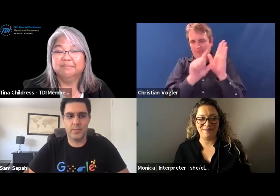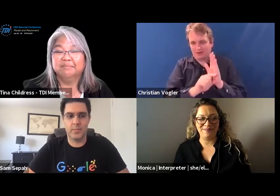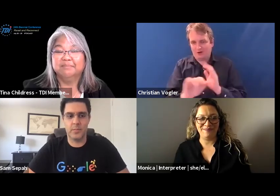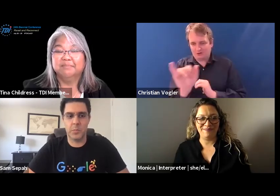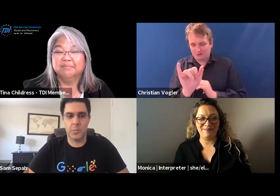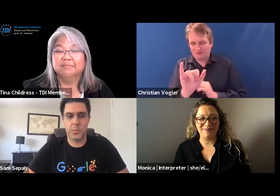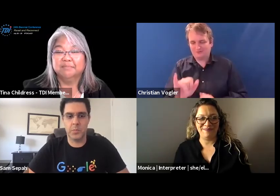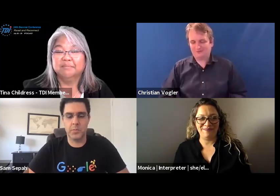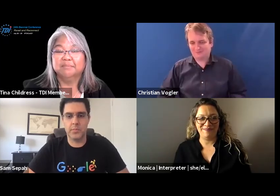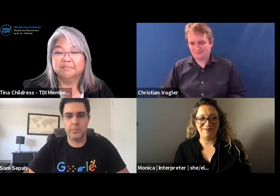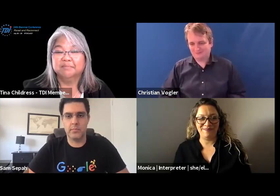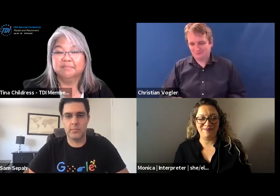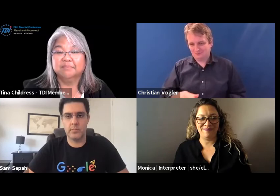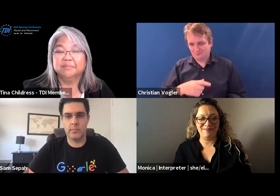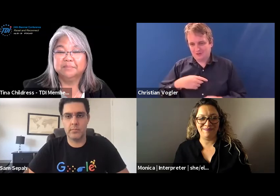and a dark blue background behind me as well.